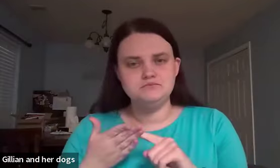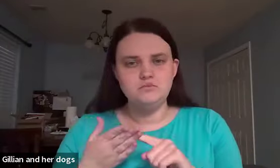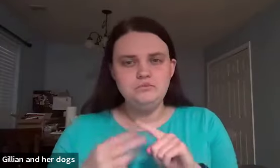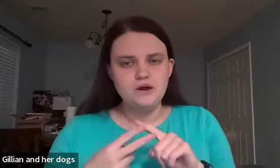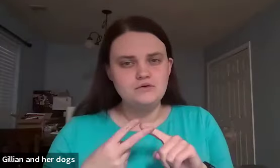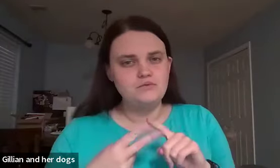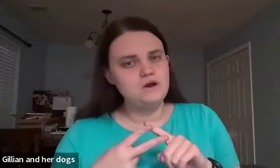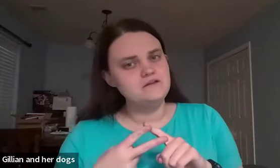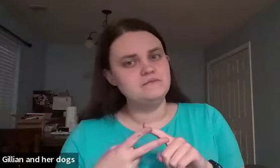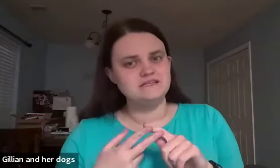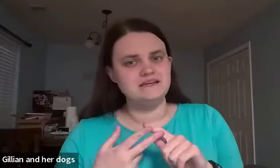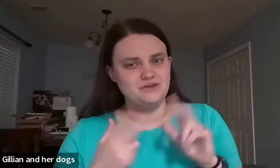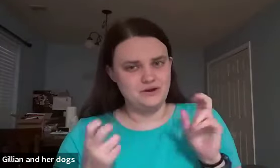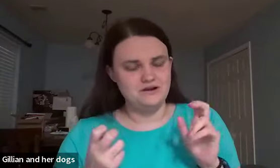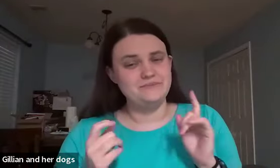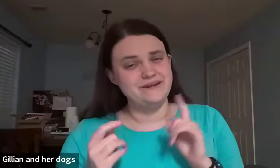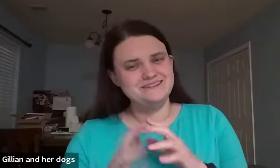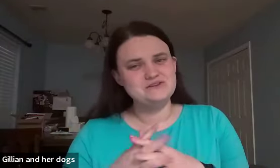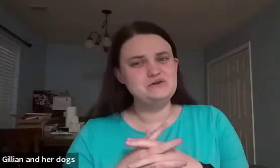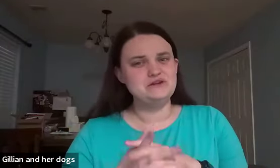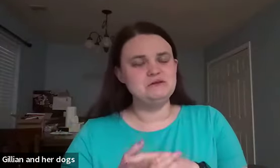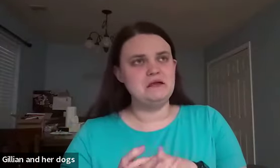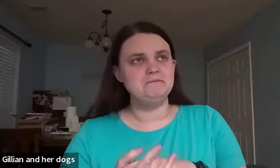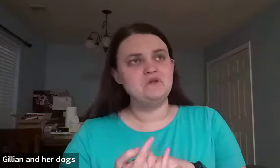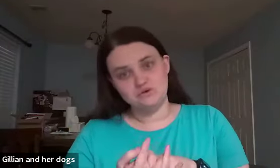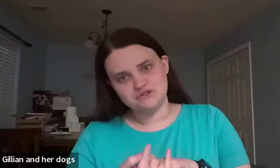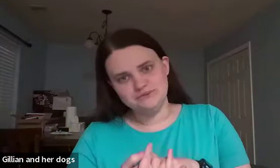you both. One of them is like the credit card, but it is also a little bit like old school.